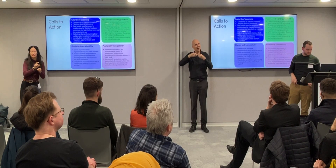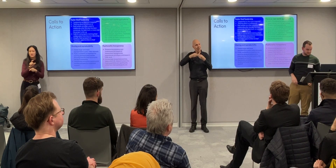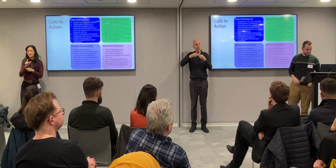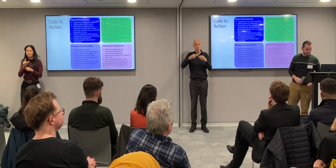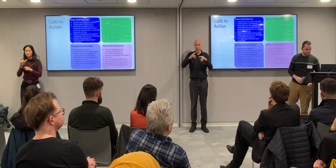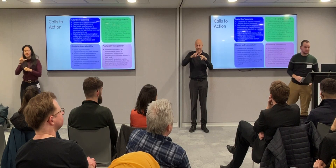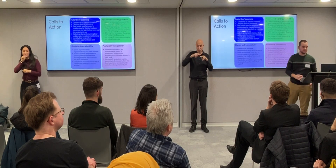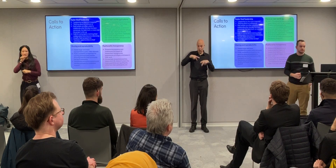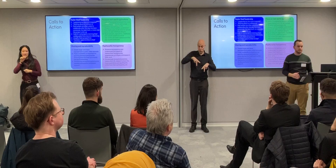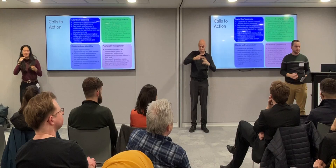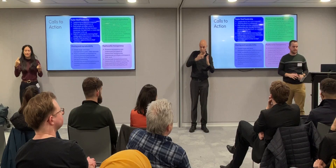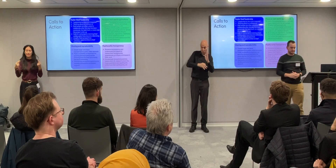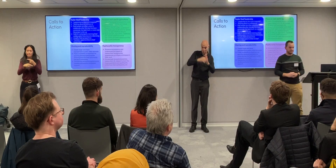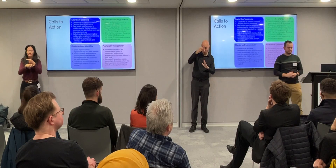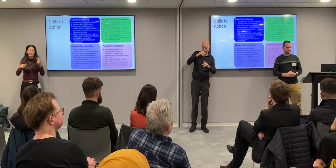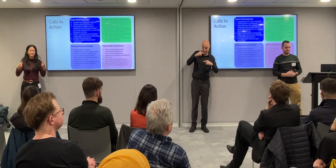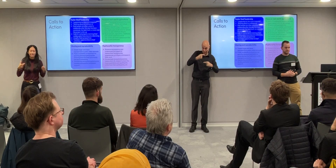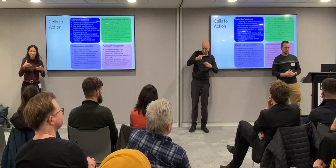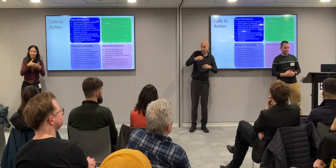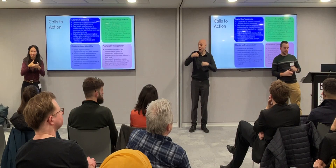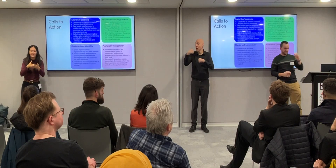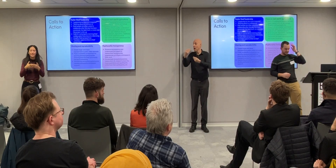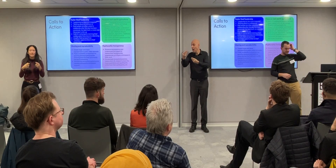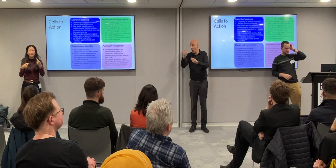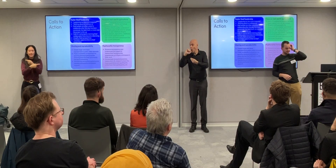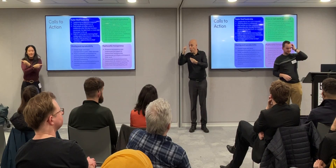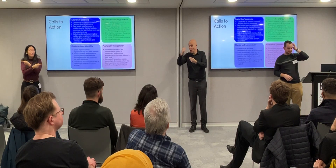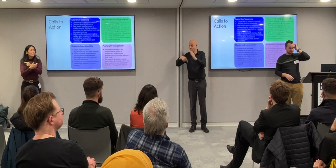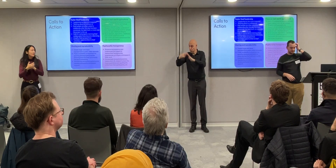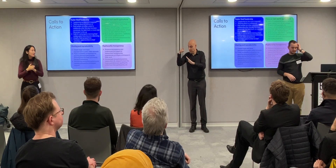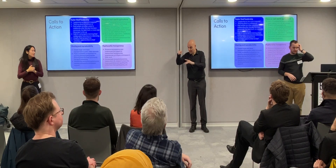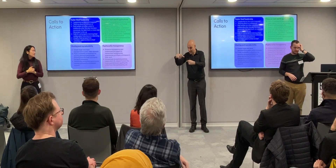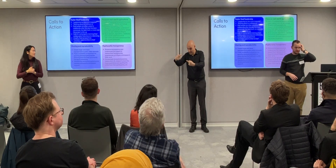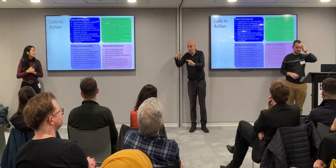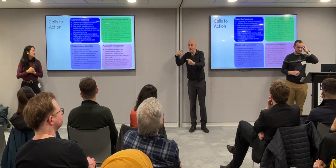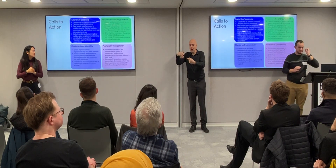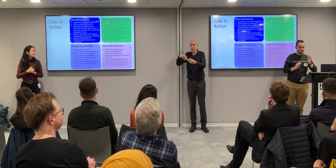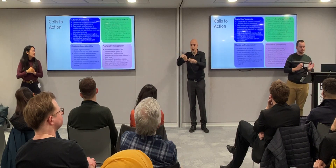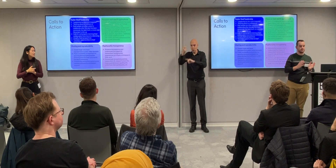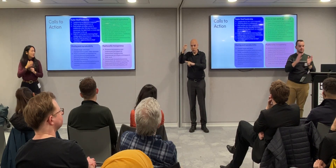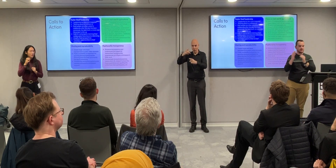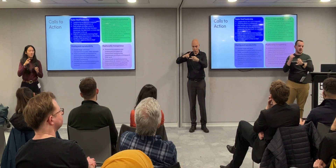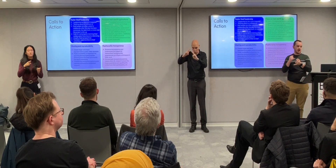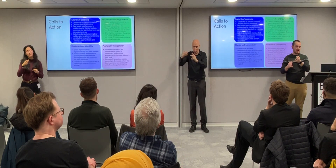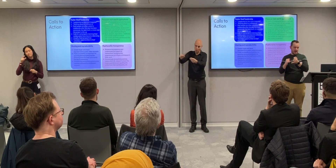better data, the data will be better for what we're looking at and how we're producing AI.